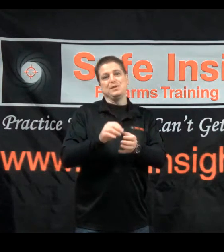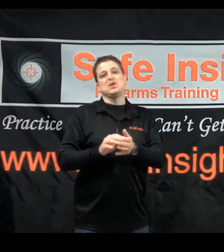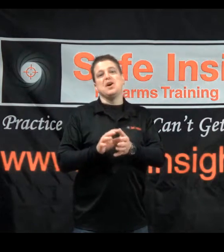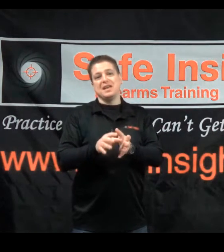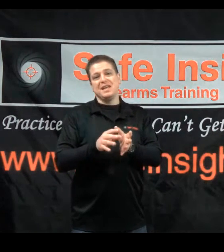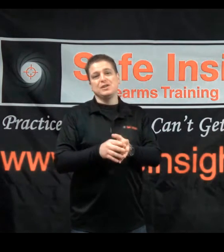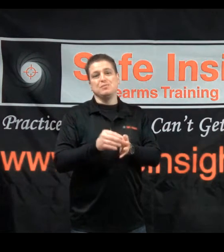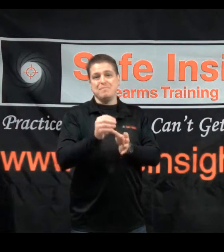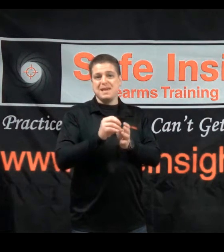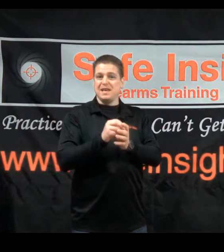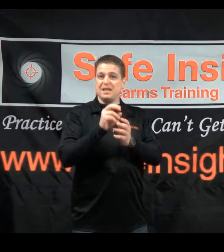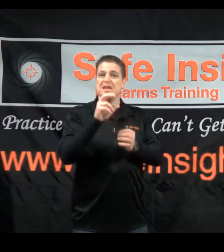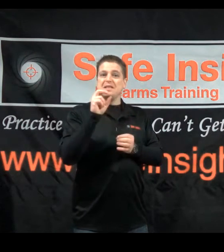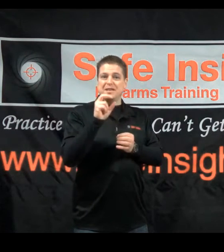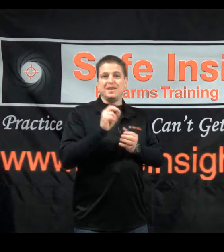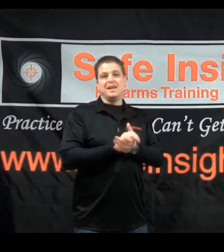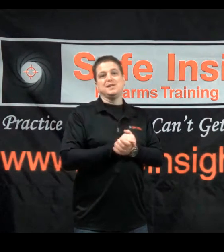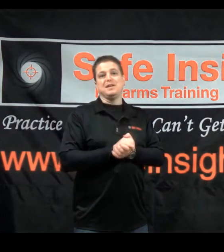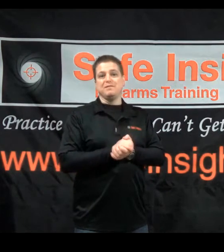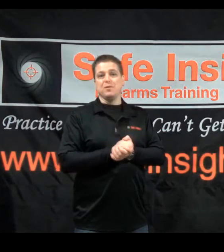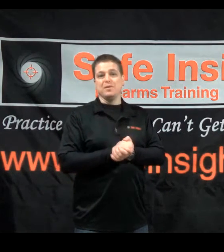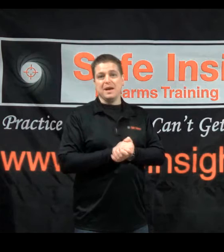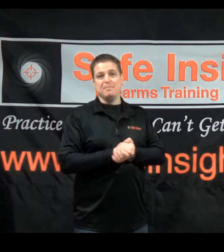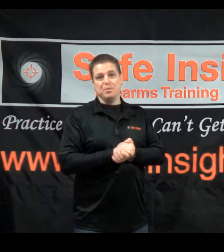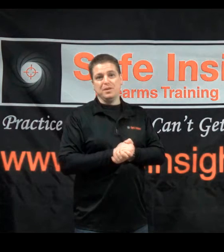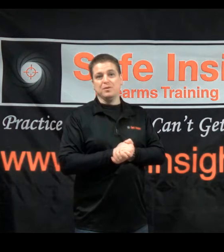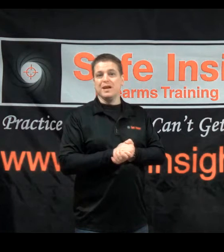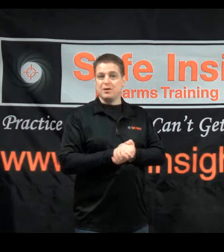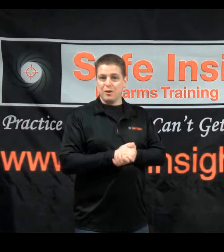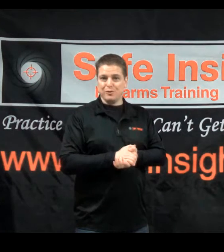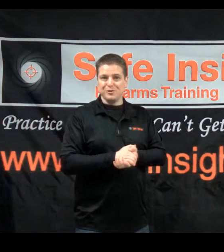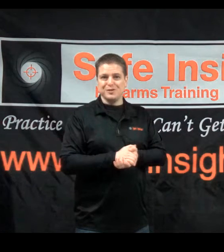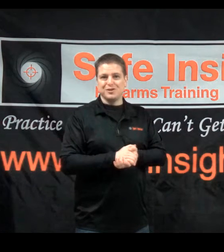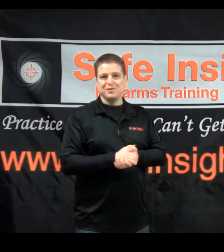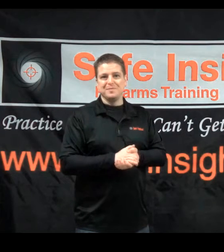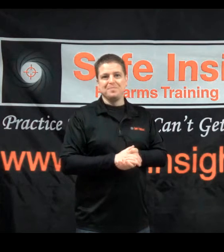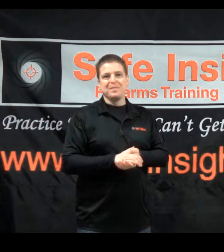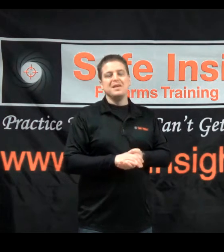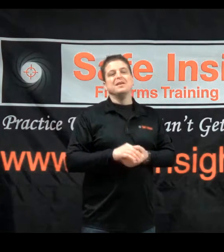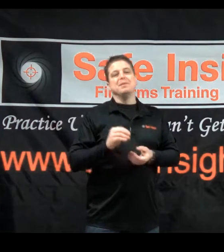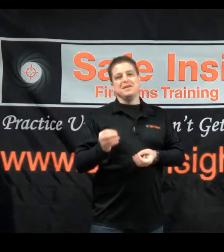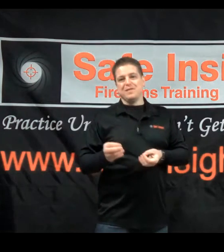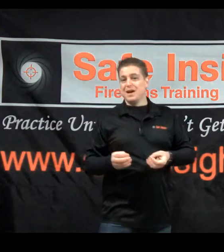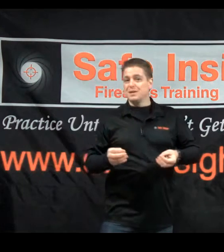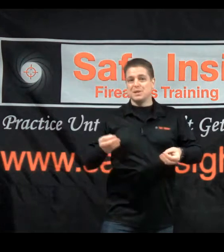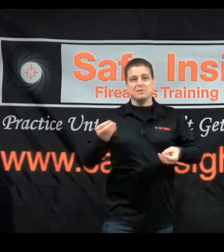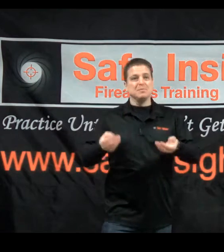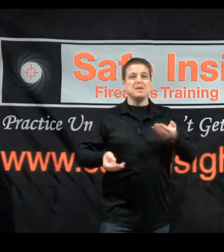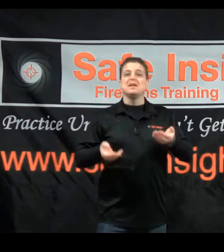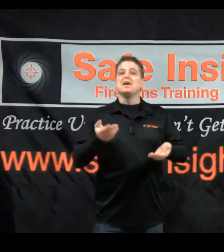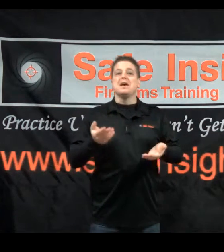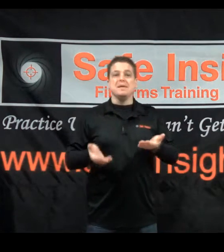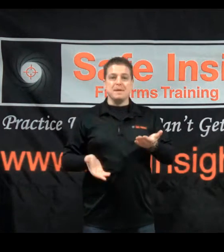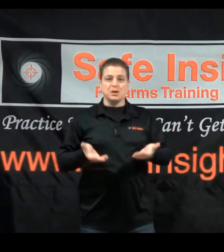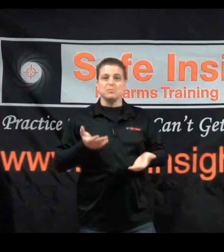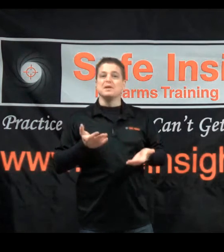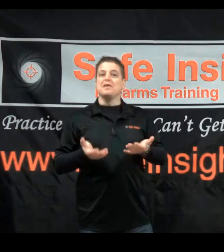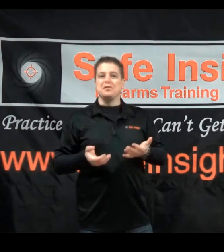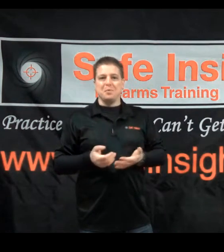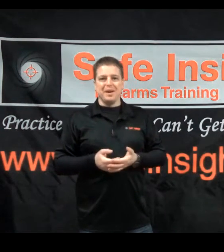gone into making the casing for that bullet or that cartridge. But in fact, it's simply a measurement of the weight.